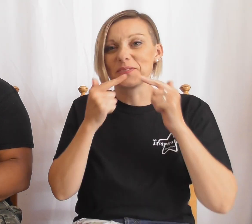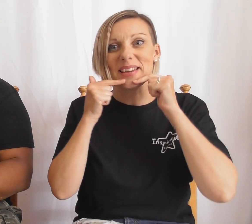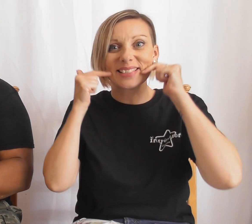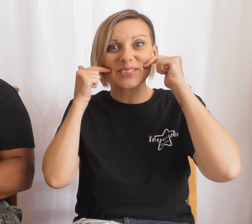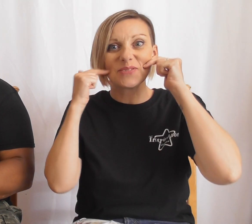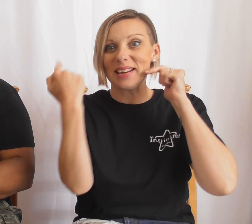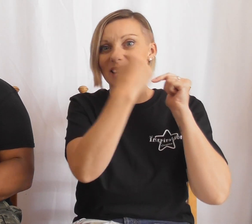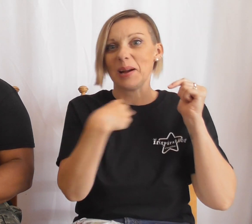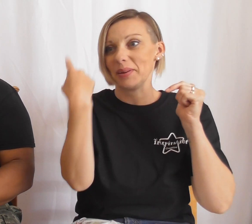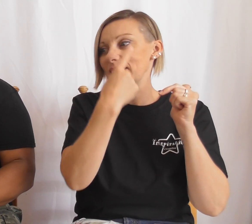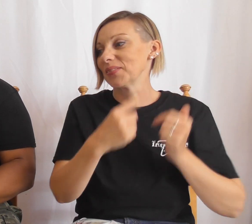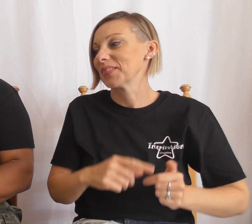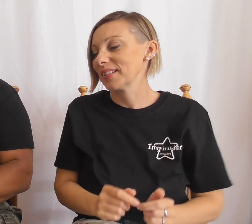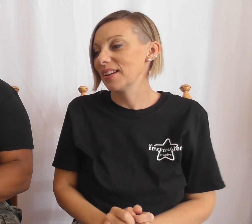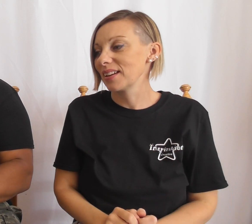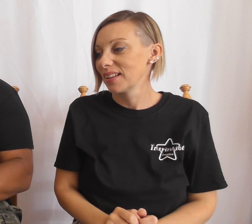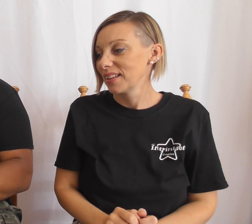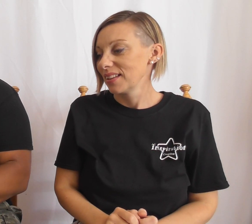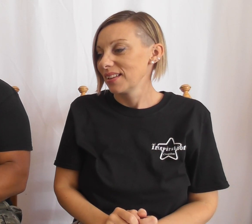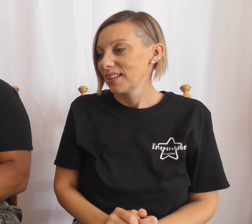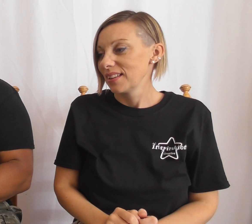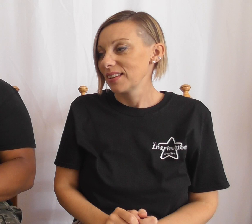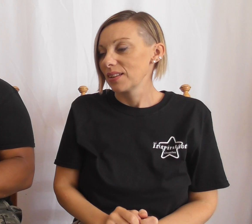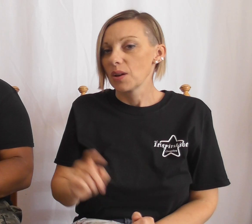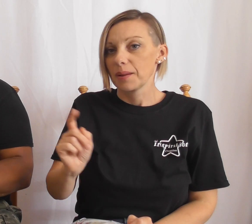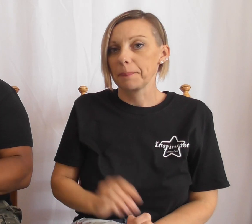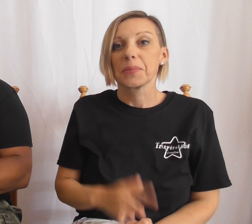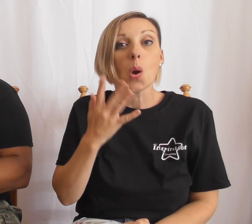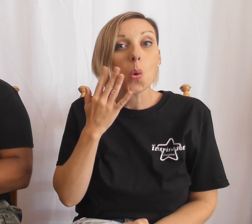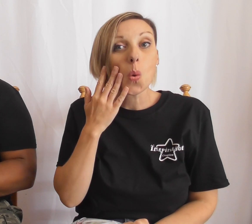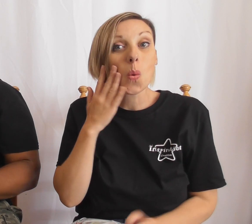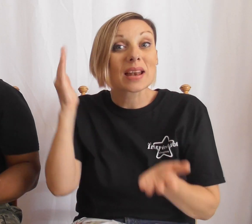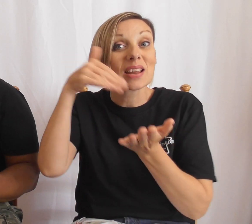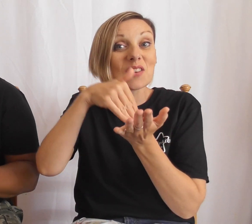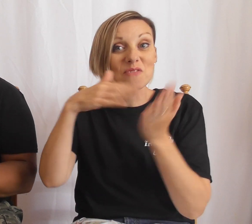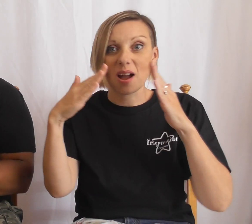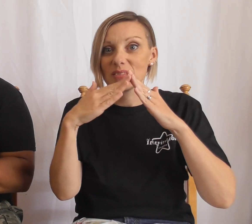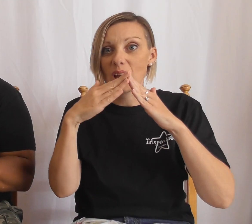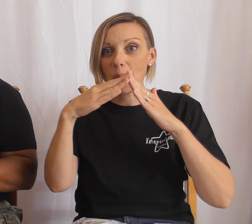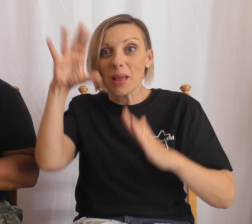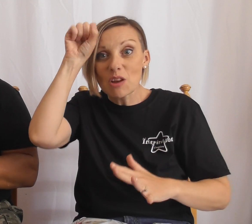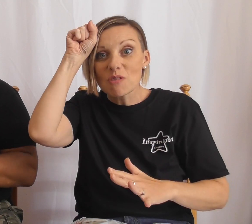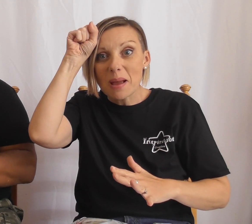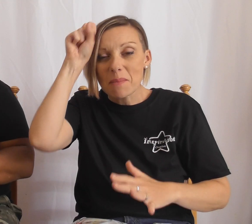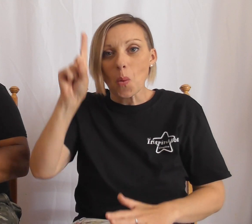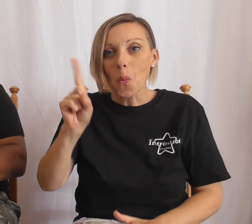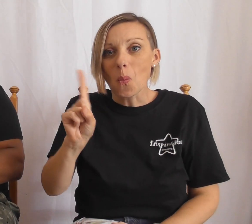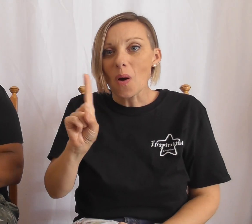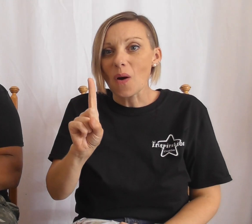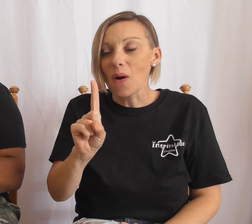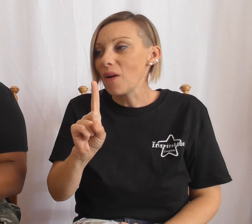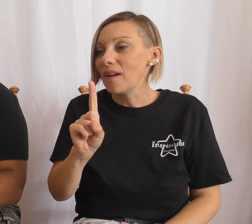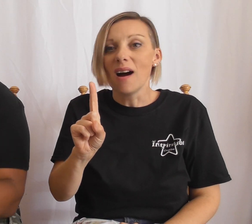Oh, his face looks really happy. He looks happy, doesn't he? And when he's got home, I think he's learnt something here. He's got home after his